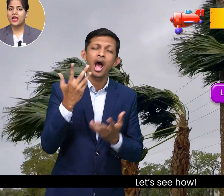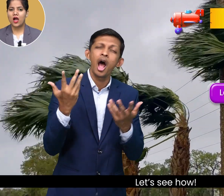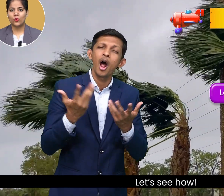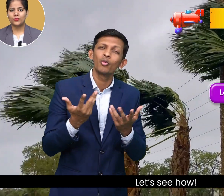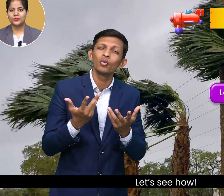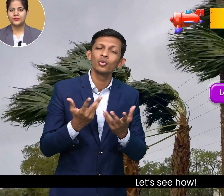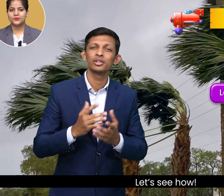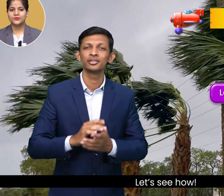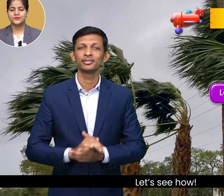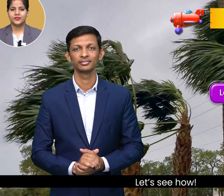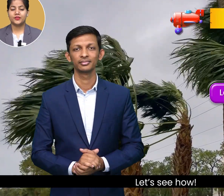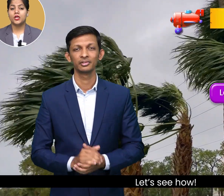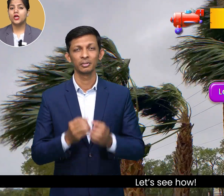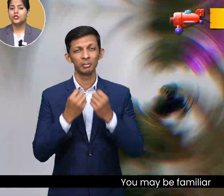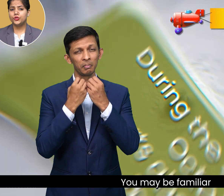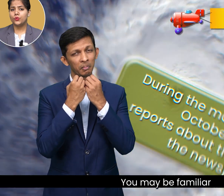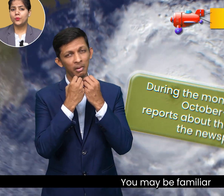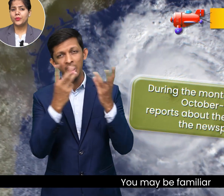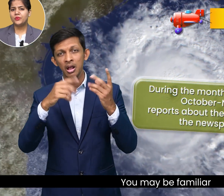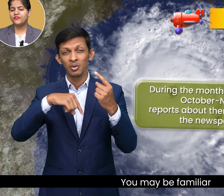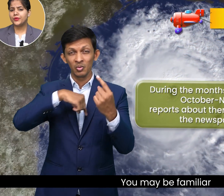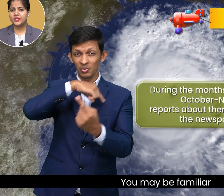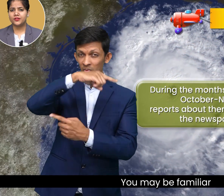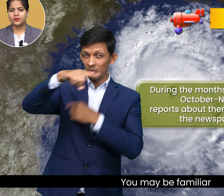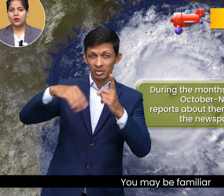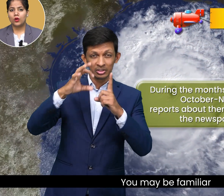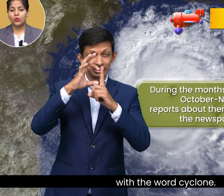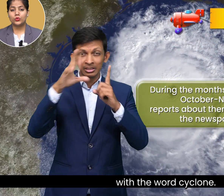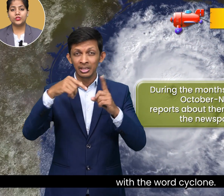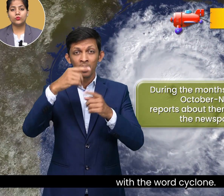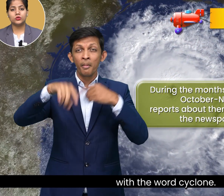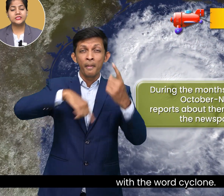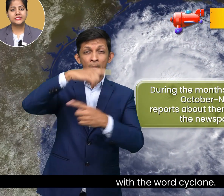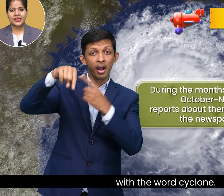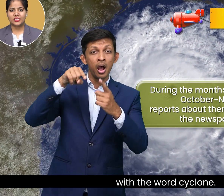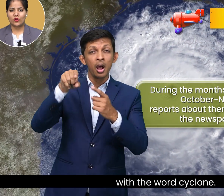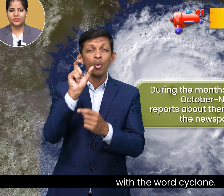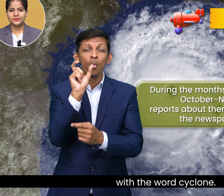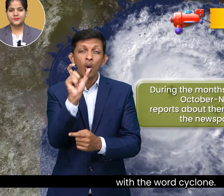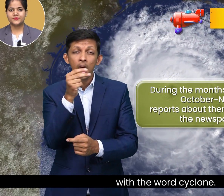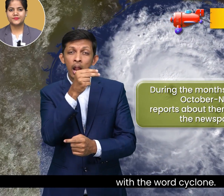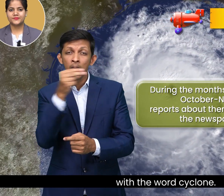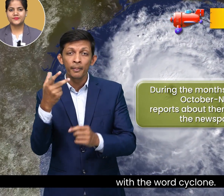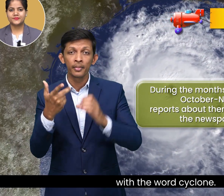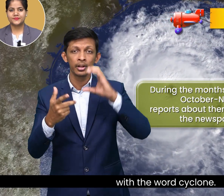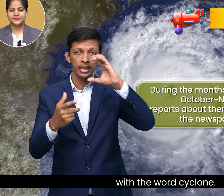Let's see how. You may be familiar with the word cyclone.